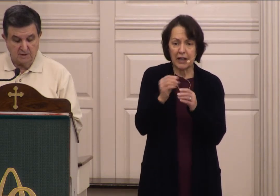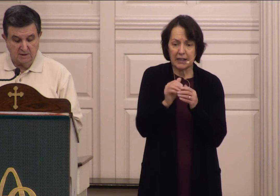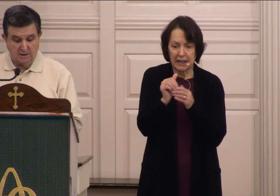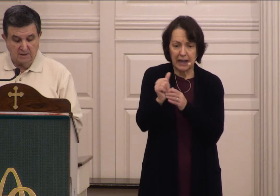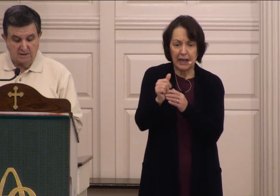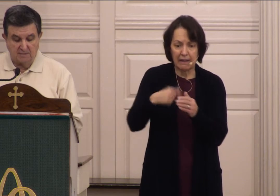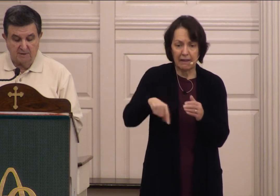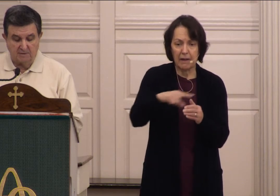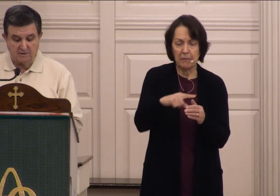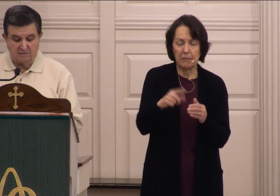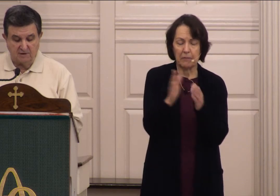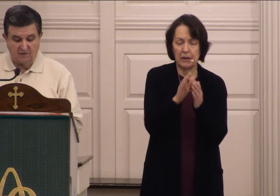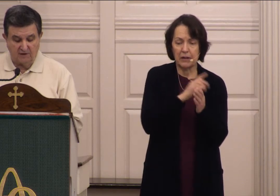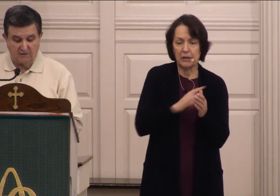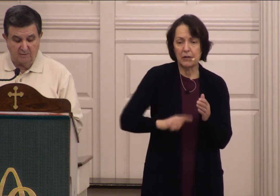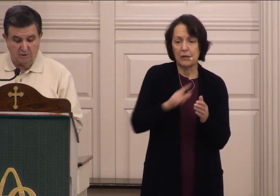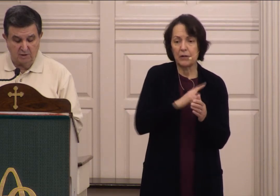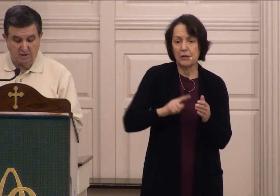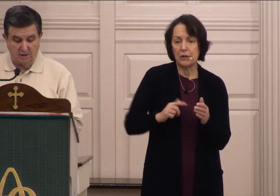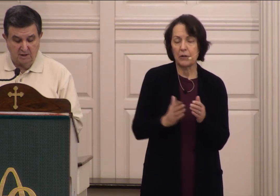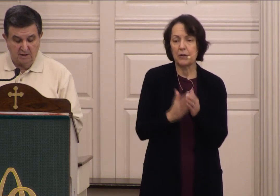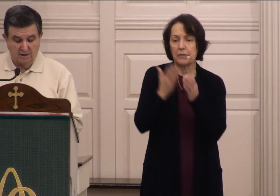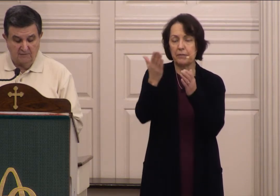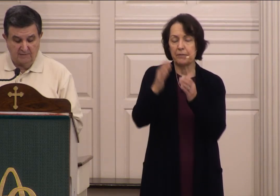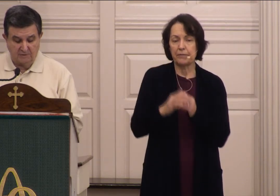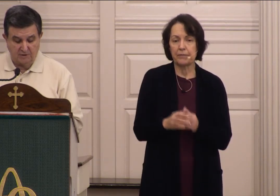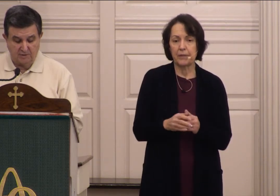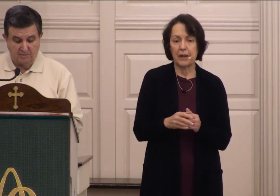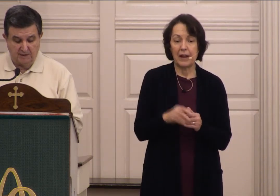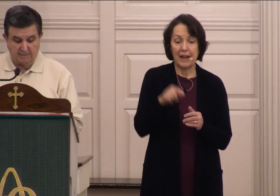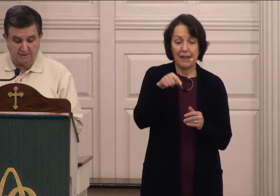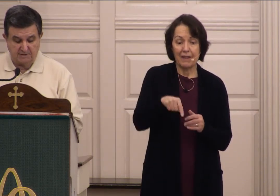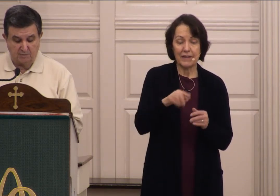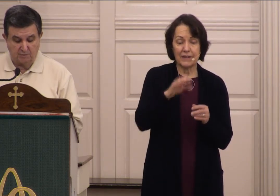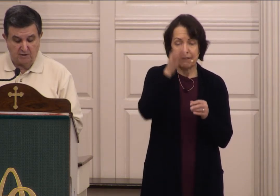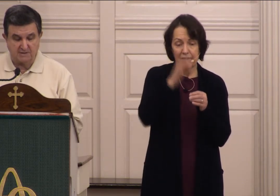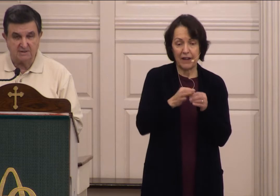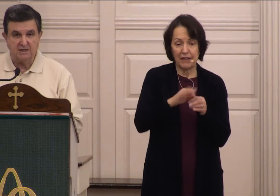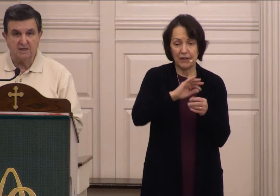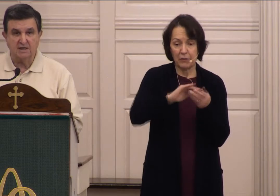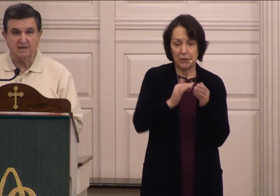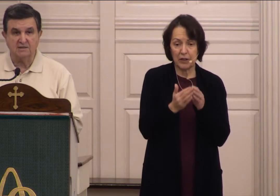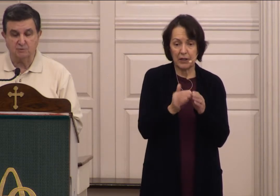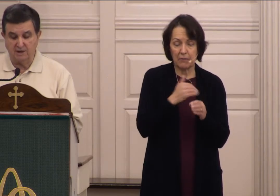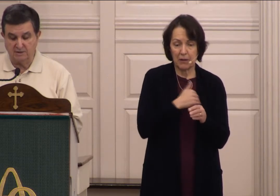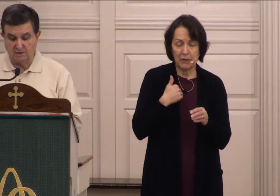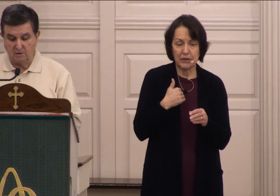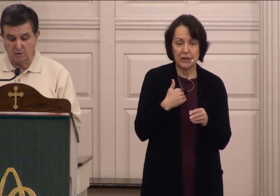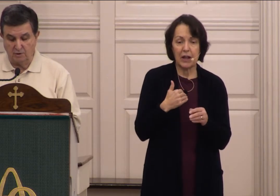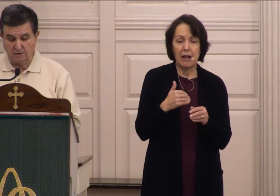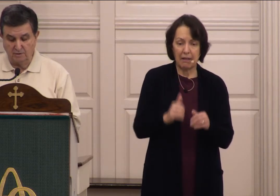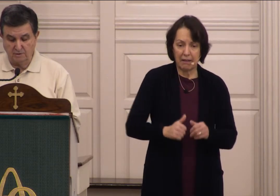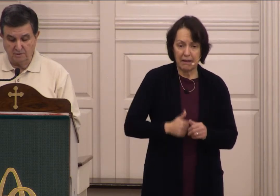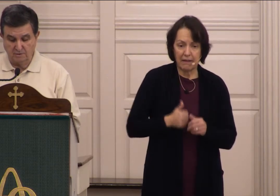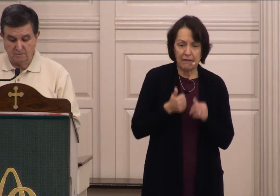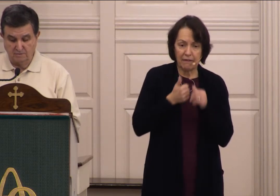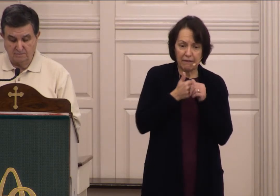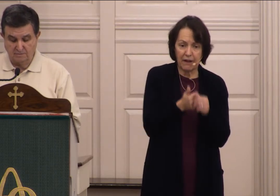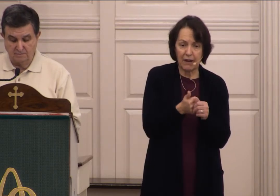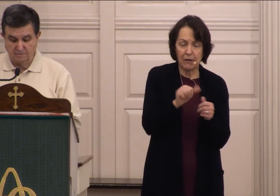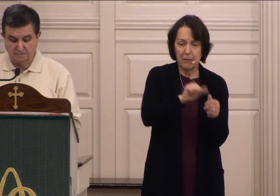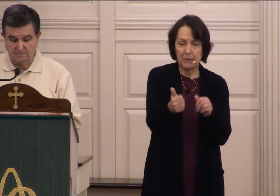That the members of this faith community live up to their baptismal promise, let us pray to the Lord.